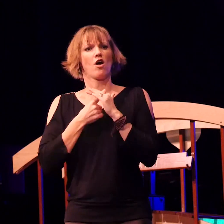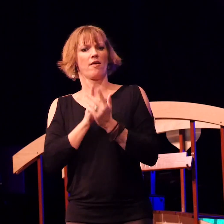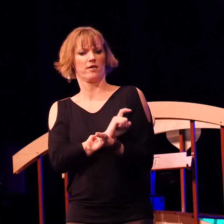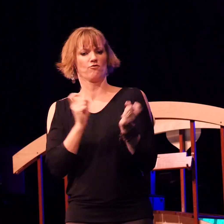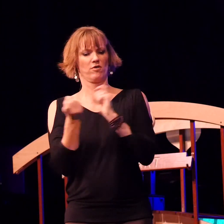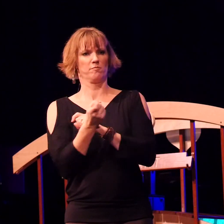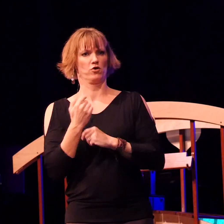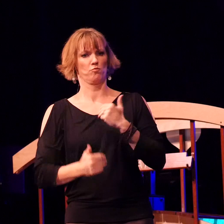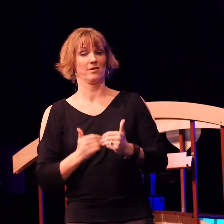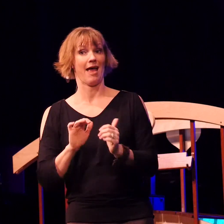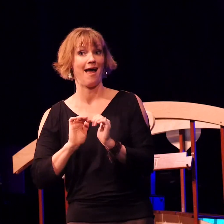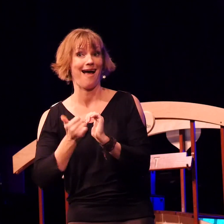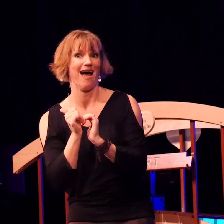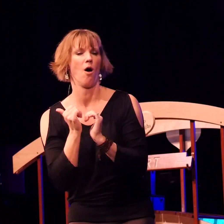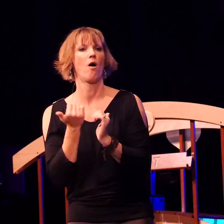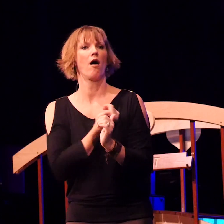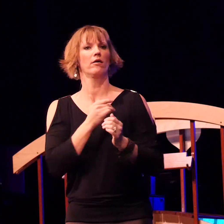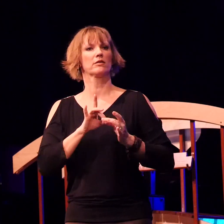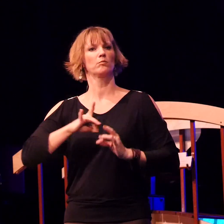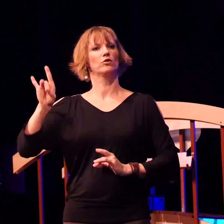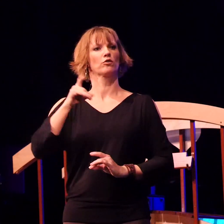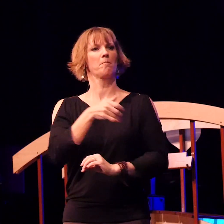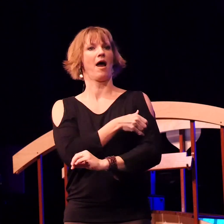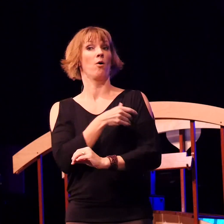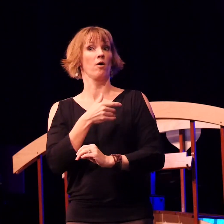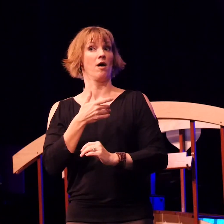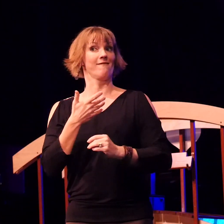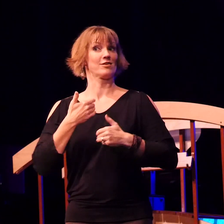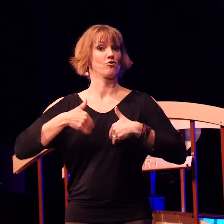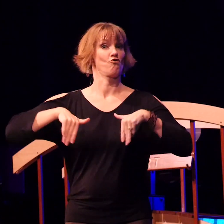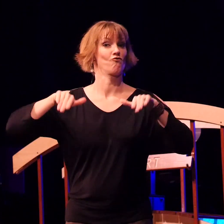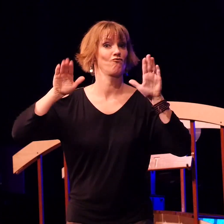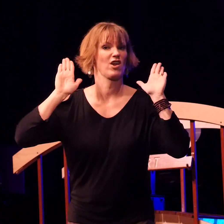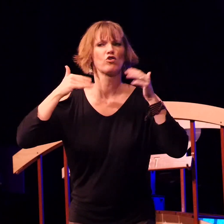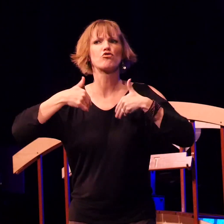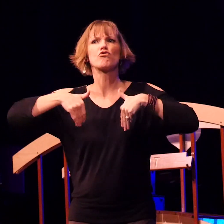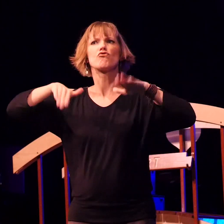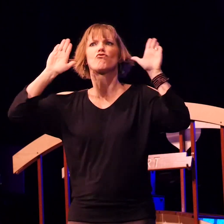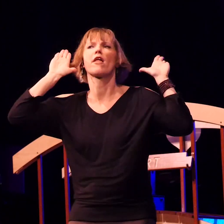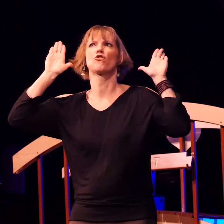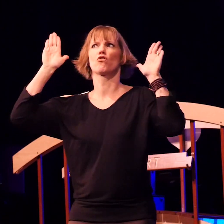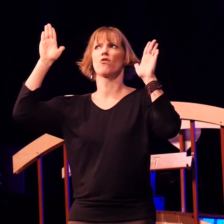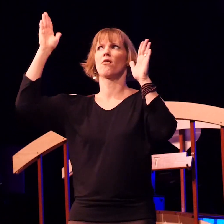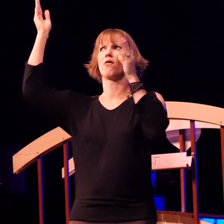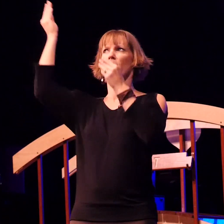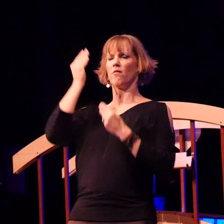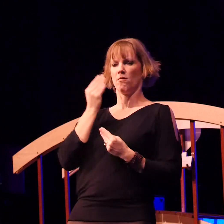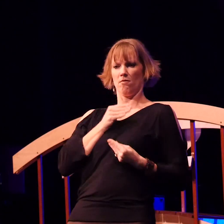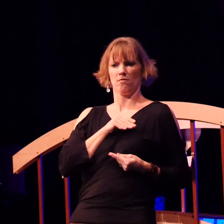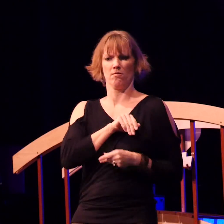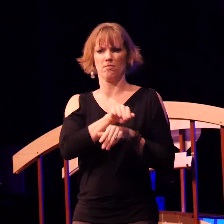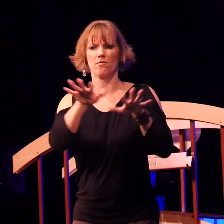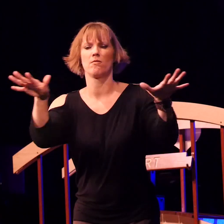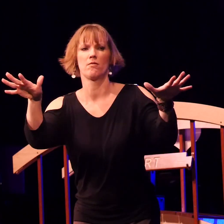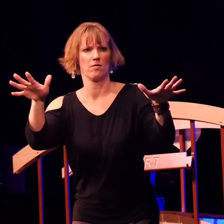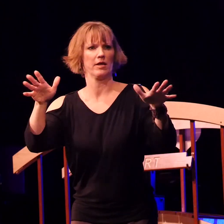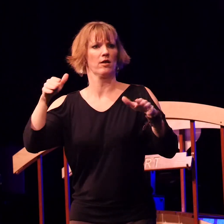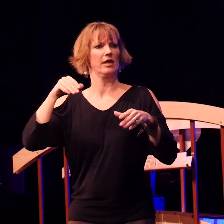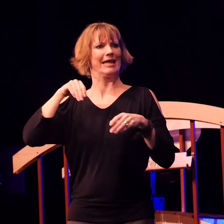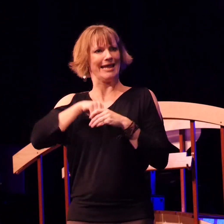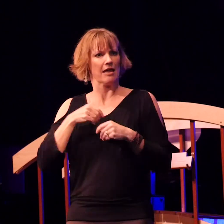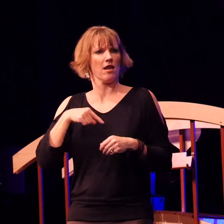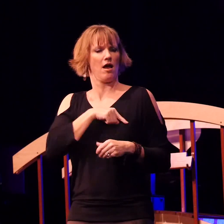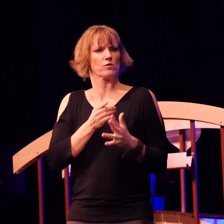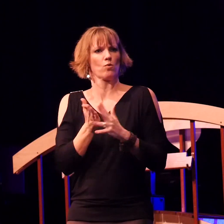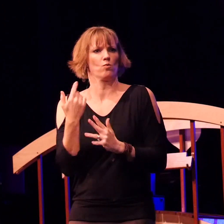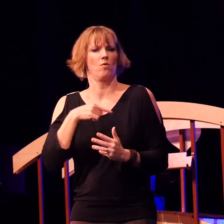in our life through the spiritual power of surrender, surrendering into the flow of something greater in and through us.